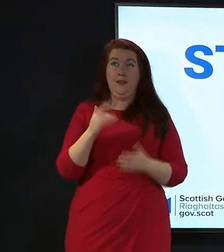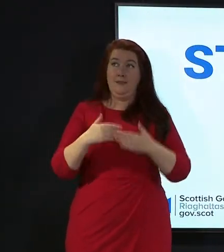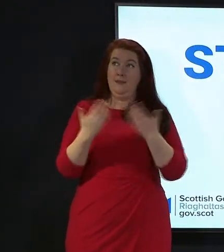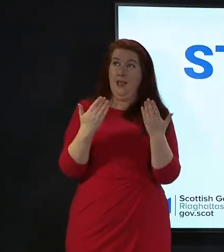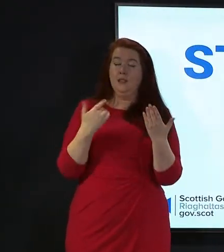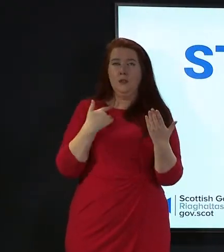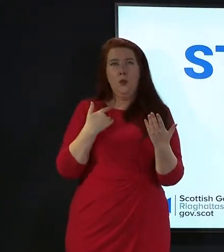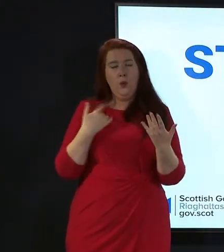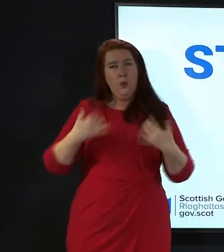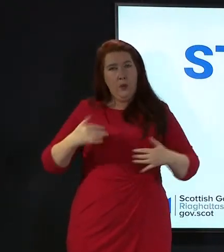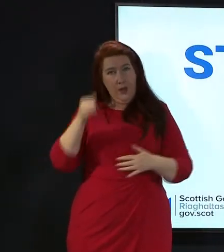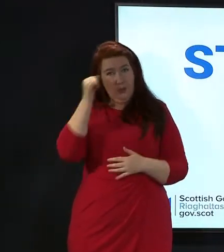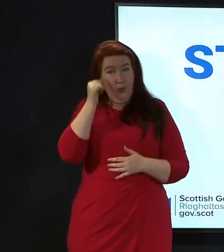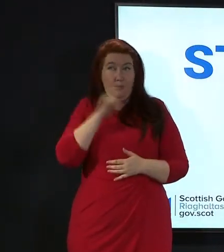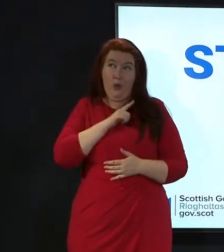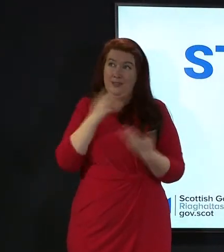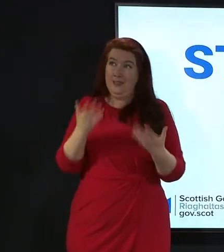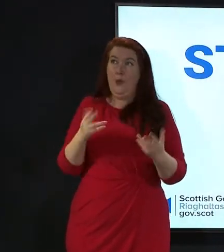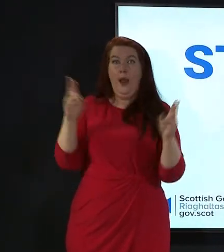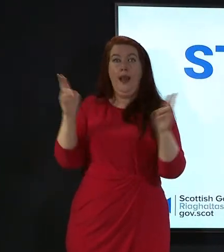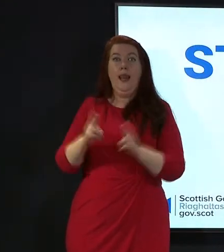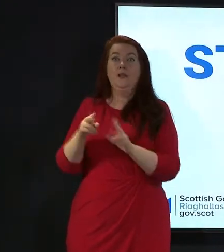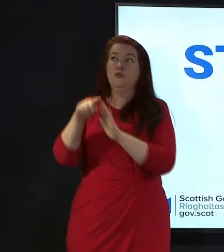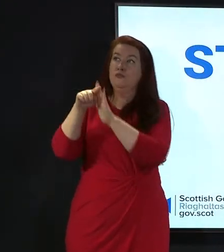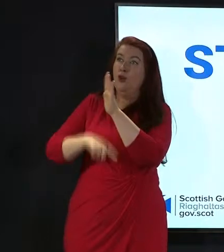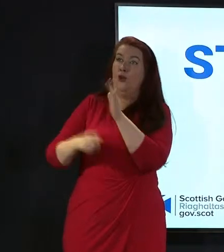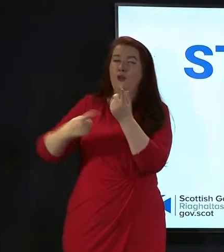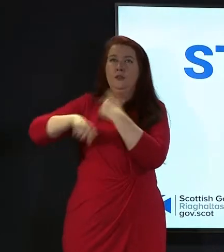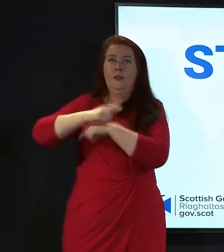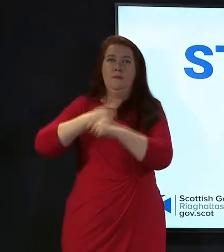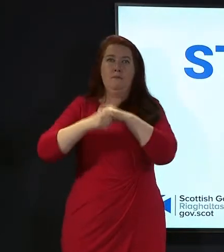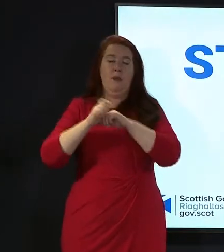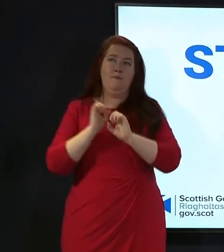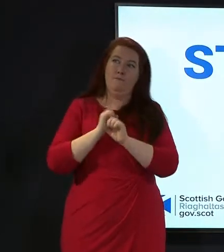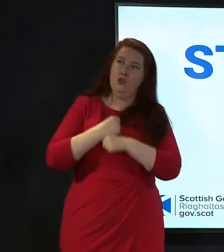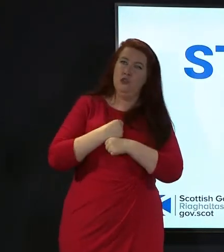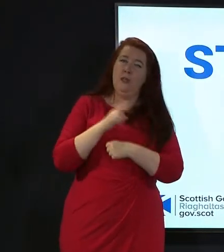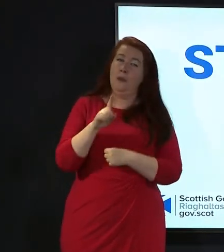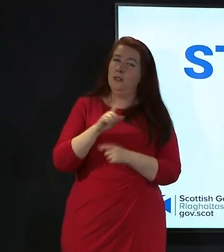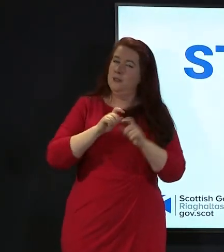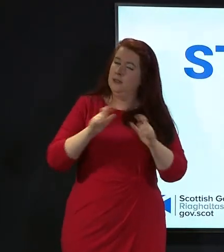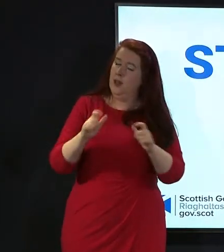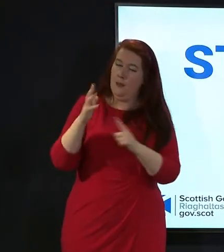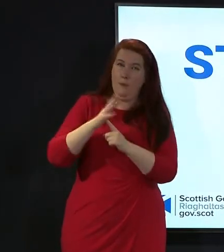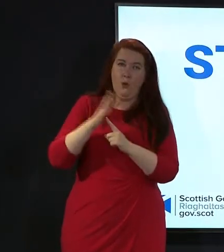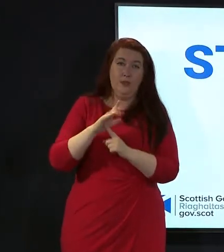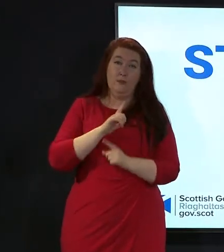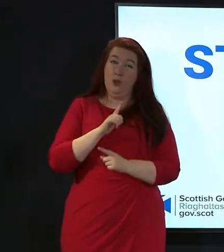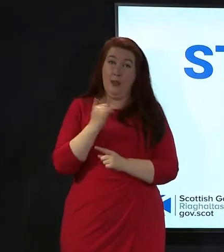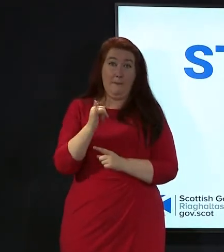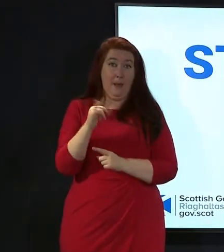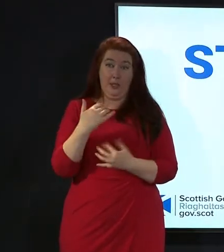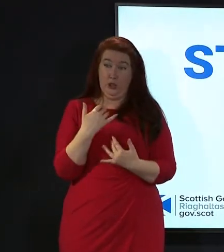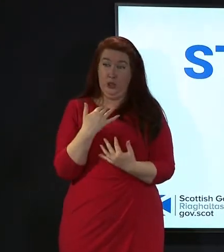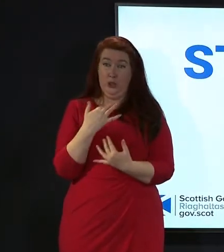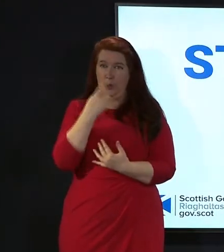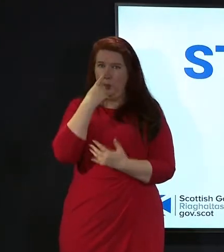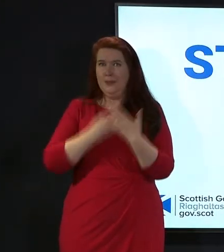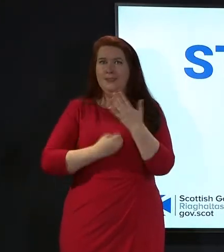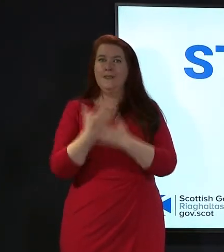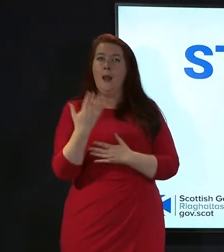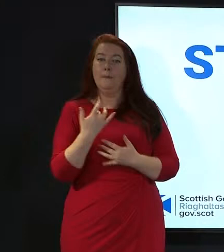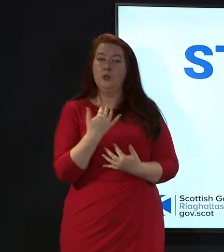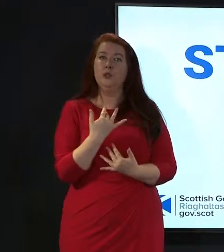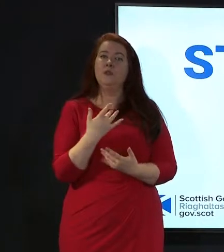there are fewer restrictions in place than it was earlier in the pandemic, but it remains vitally important to help us break chains of